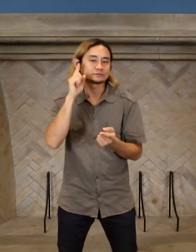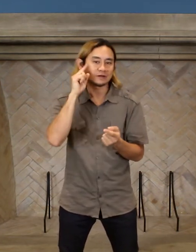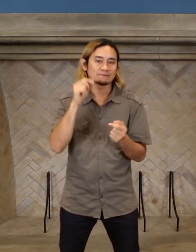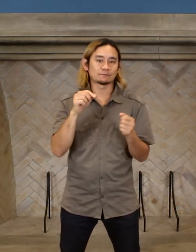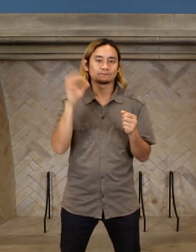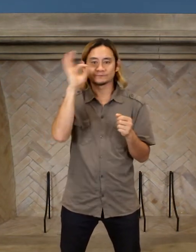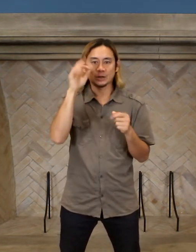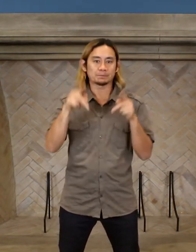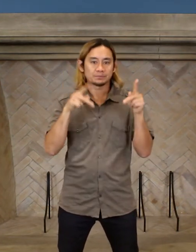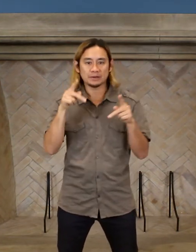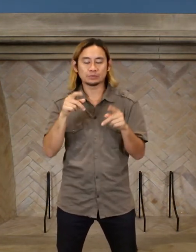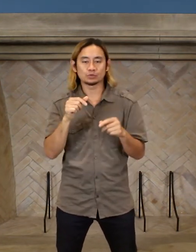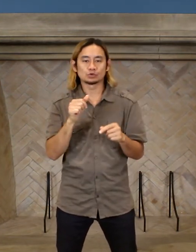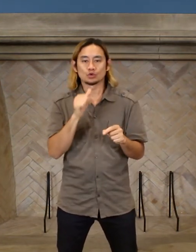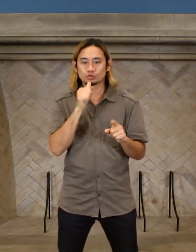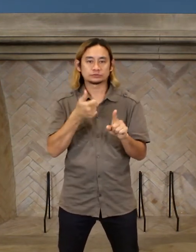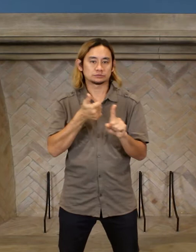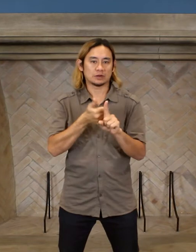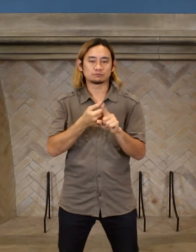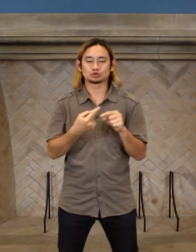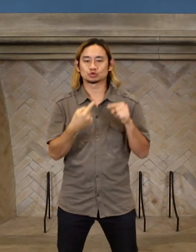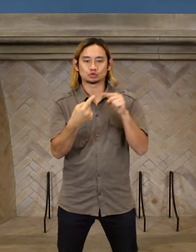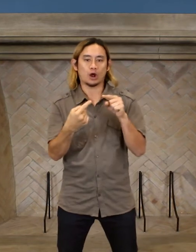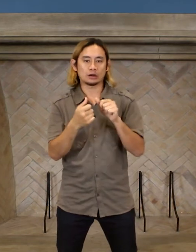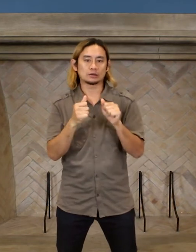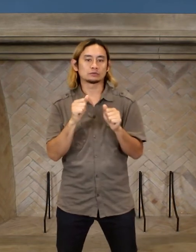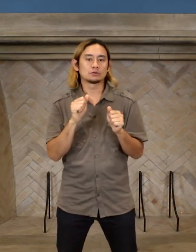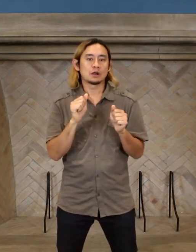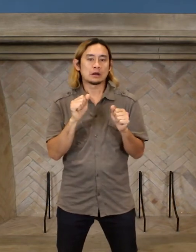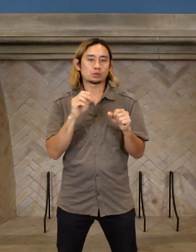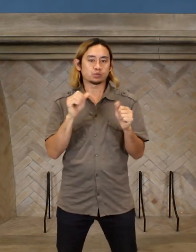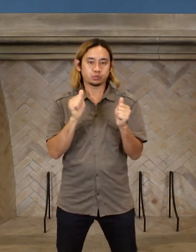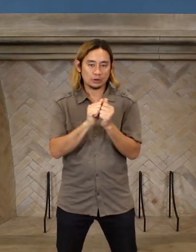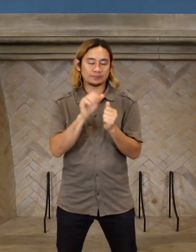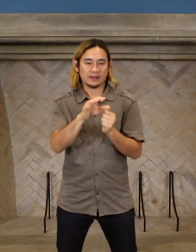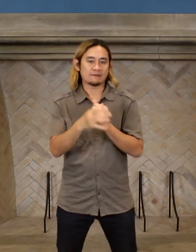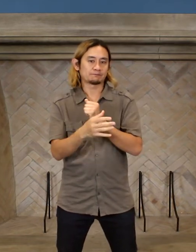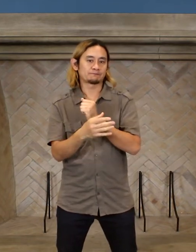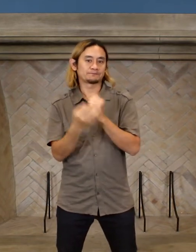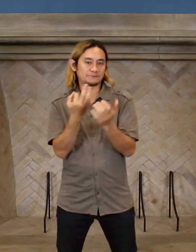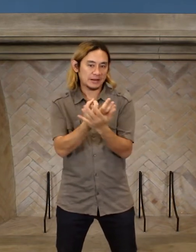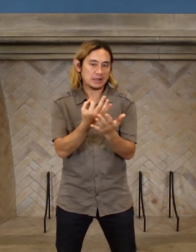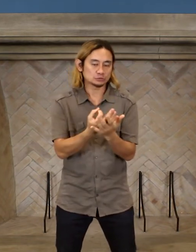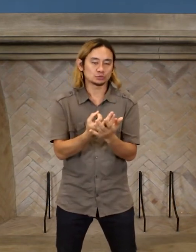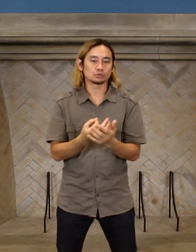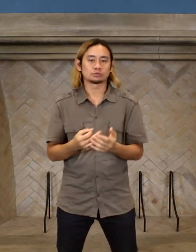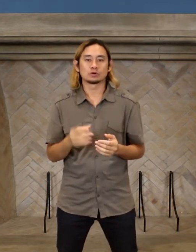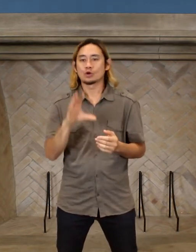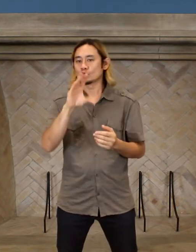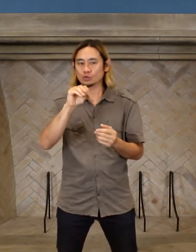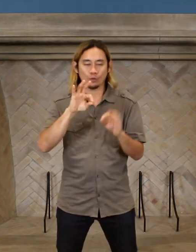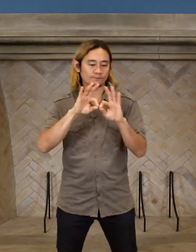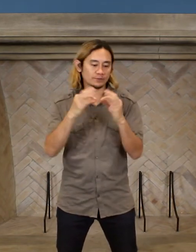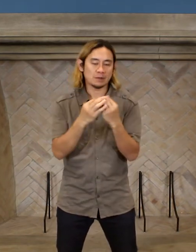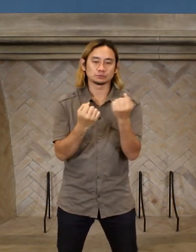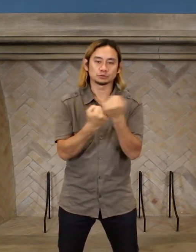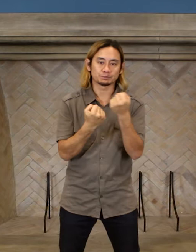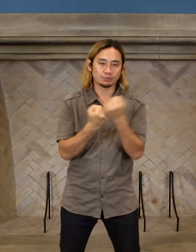I met a few deaf Filipinos there, and they told me their struggles with finances, no family